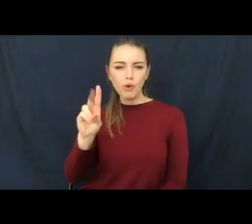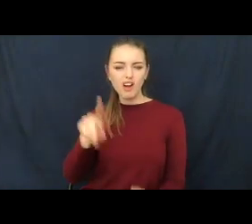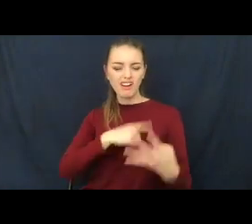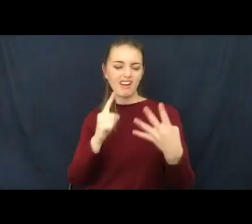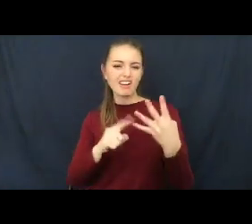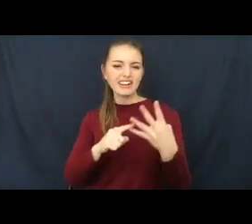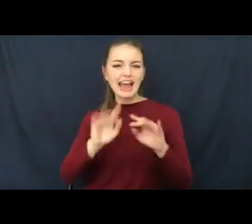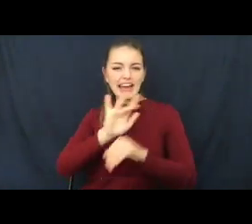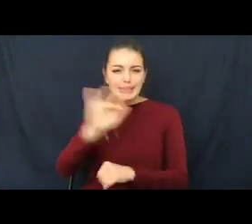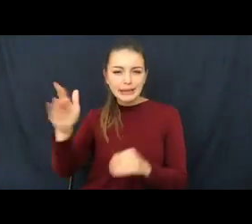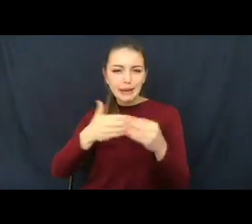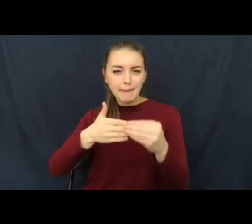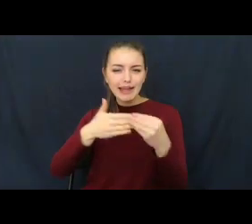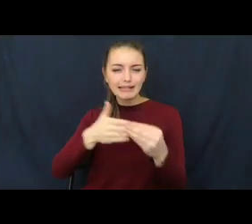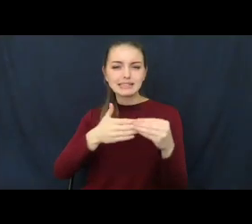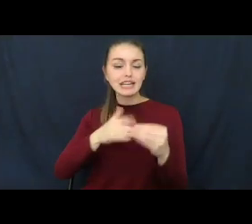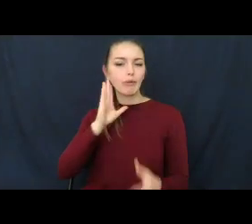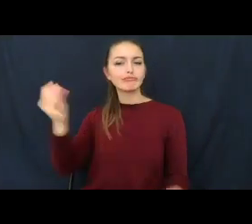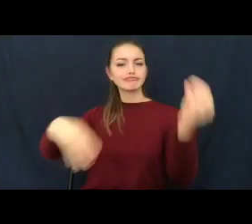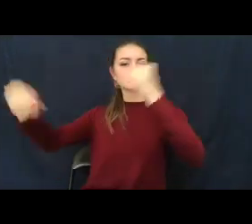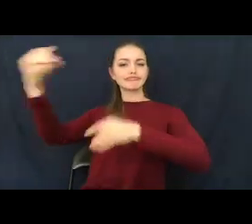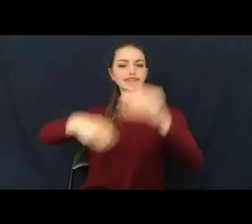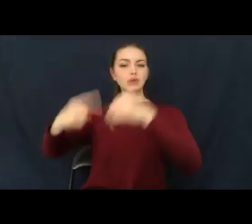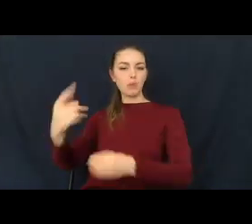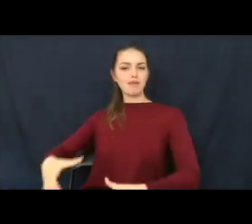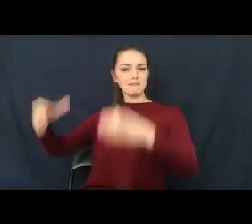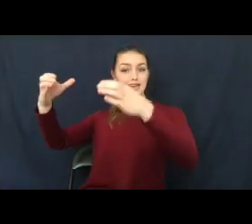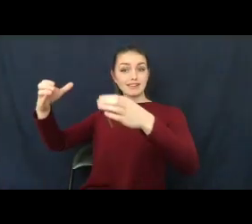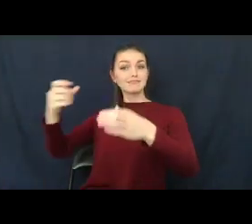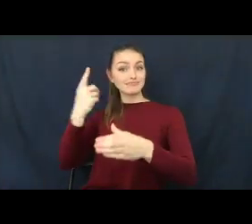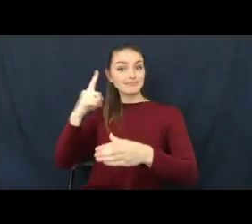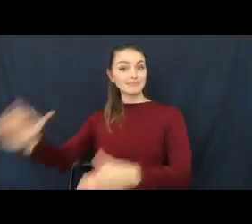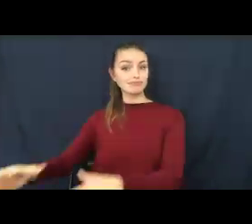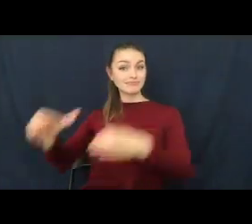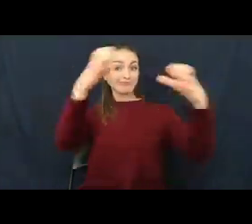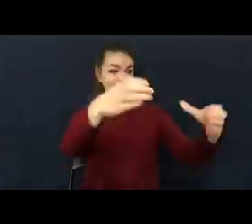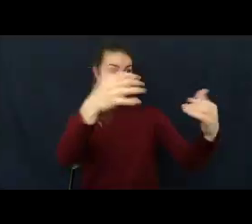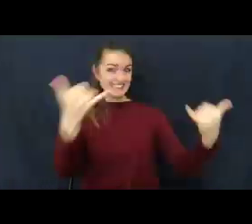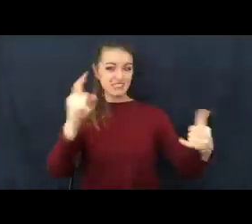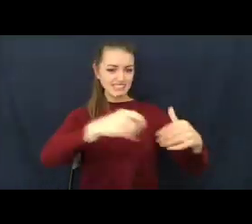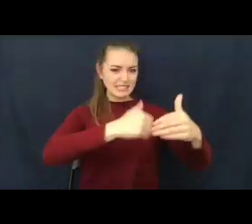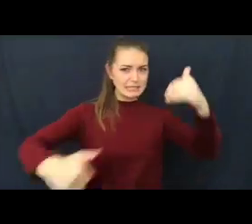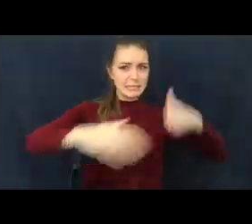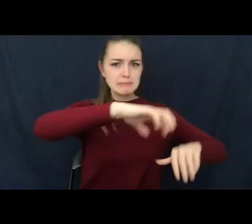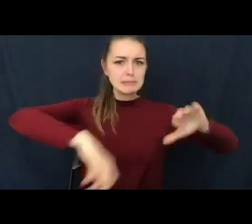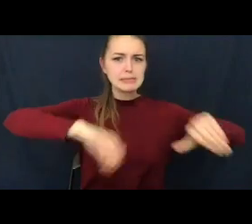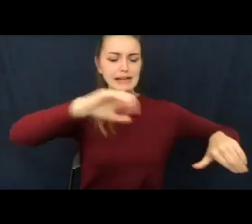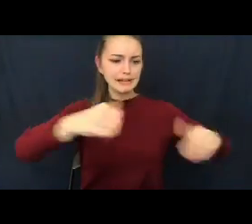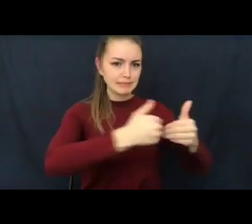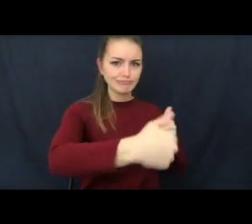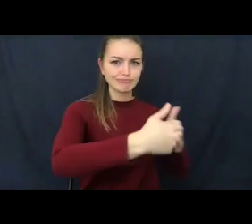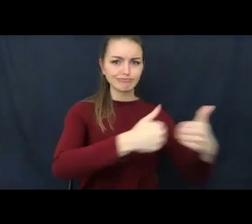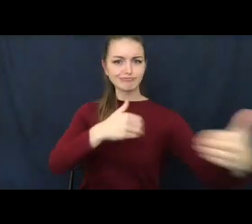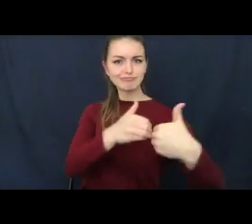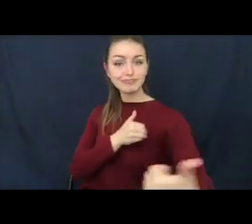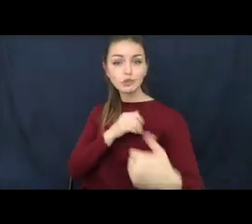plastic, and it goes into that bin, and then all of that has to be separated, has to be sorted. So once it gets